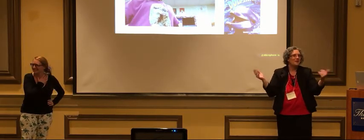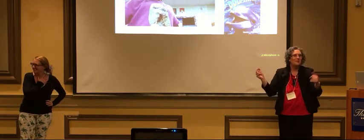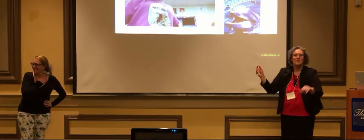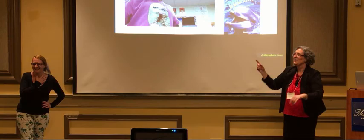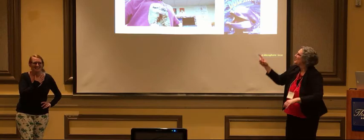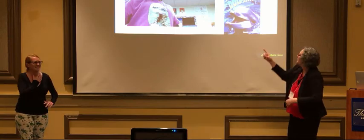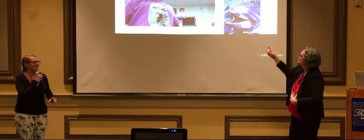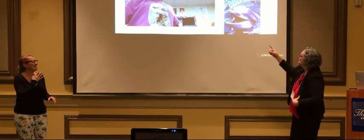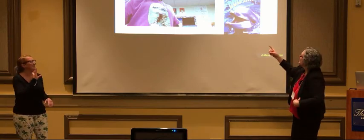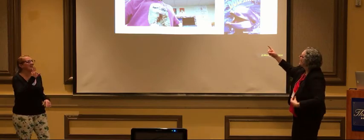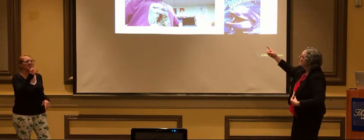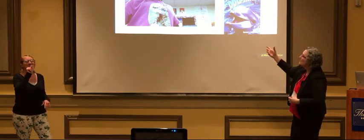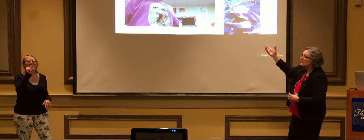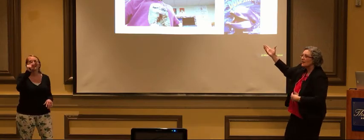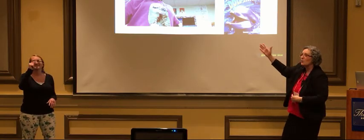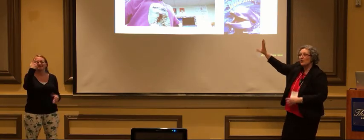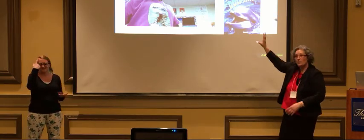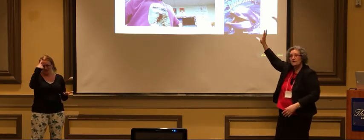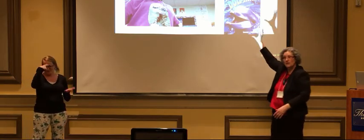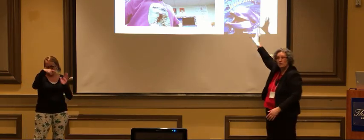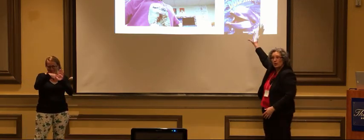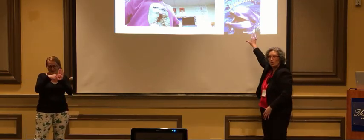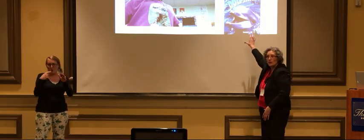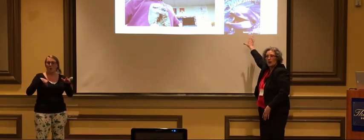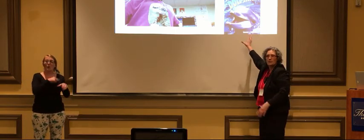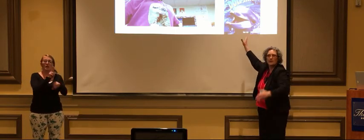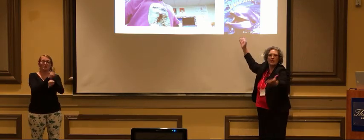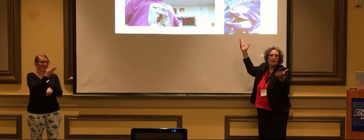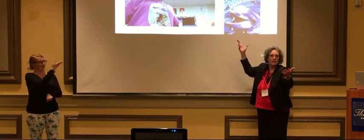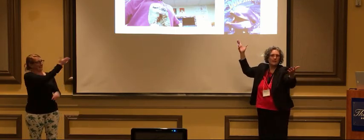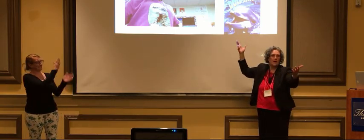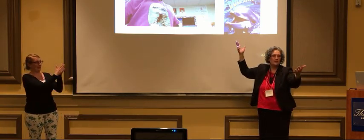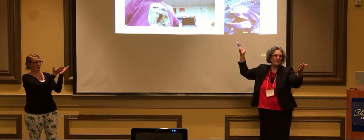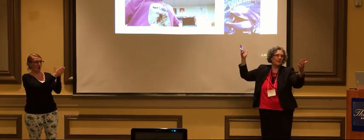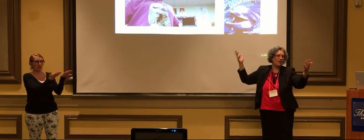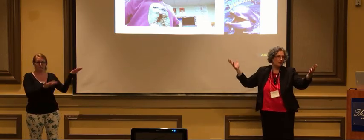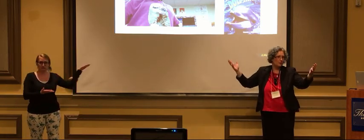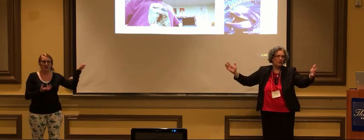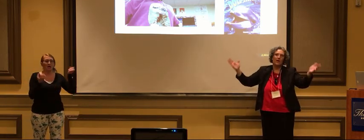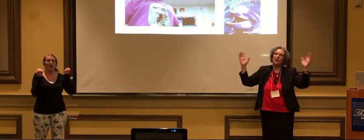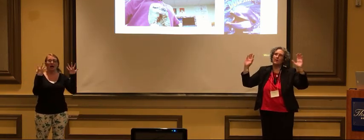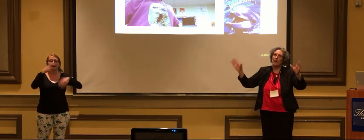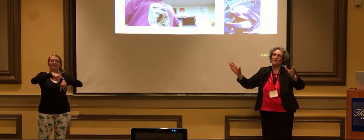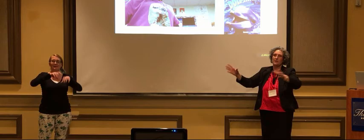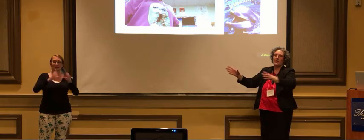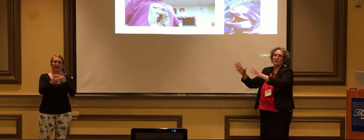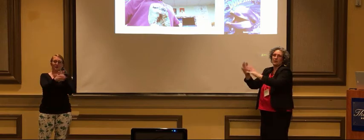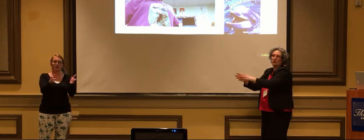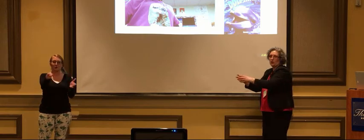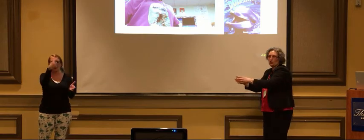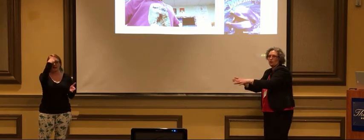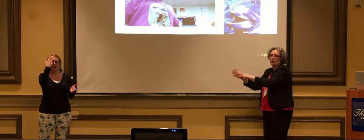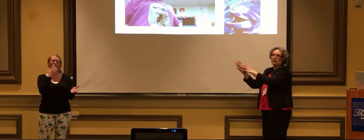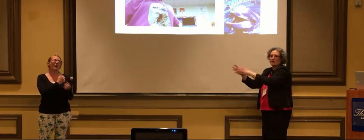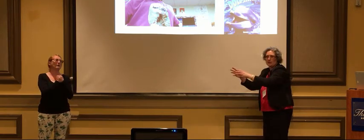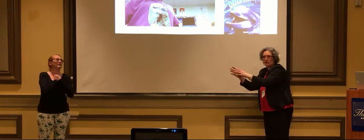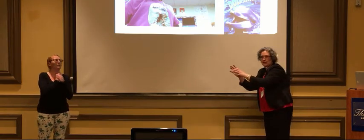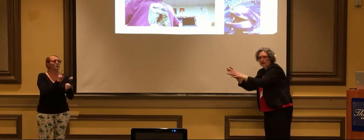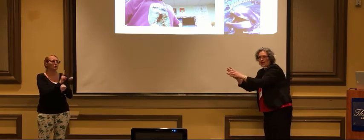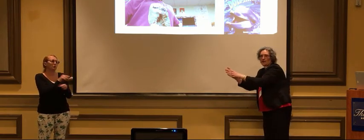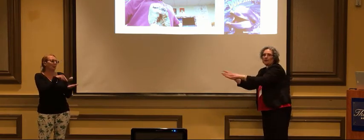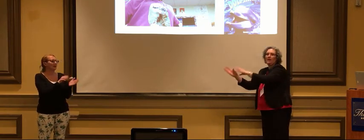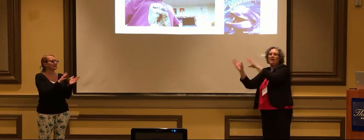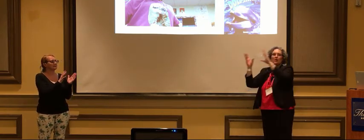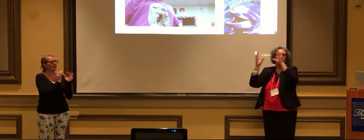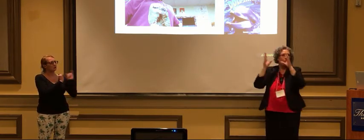But for example, we use this book. And how many times in the classroom you're like, I would love to take this instructional book